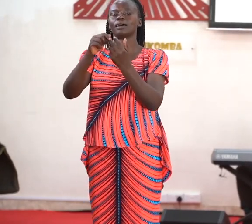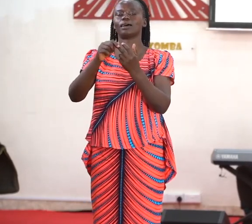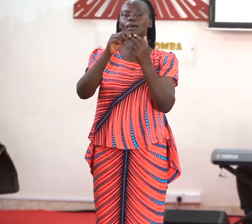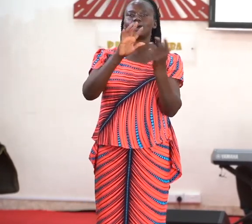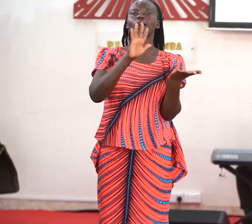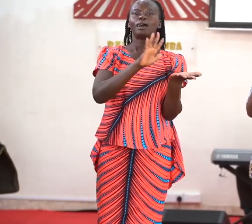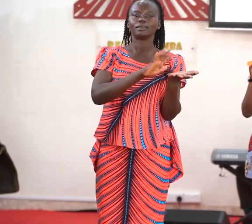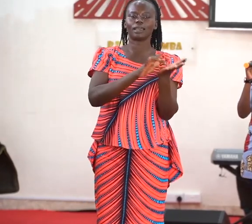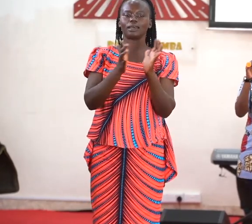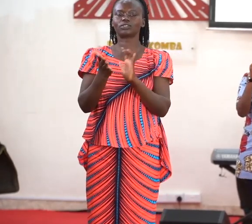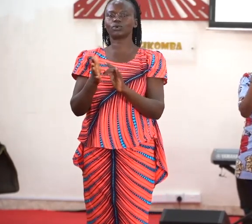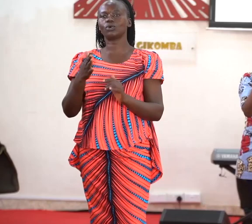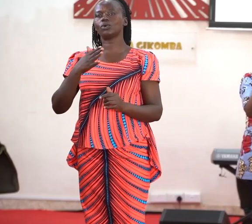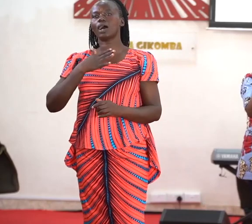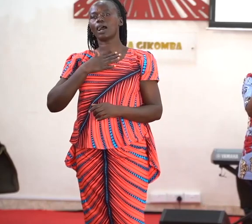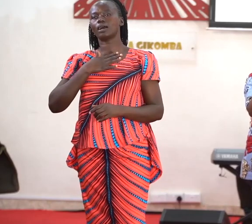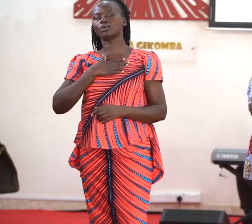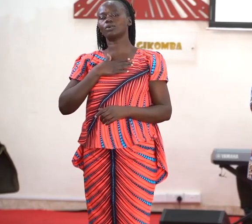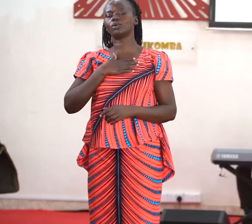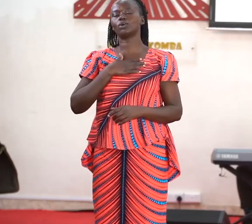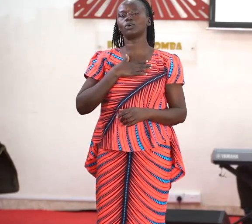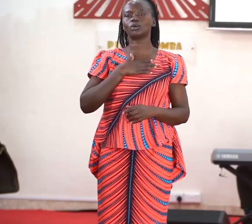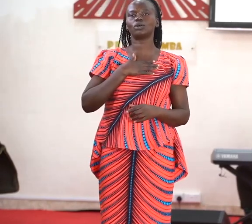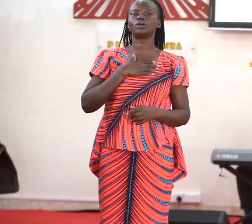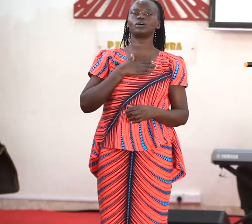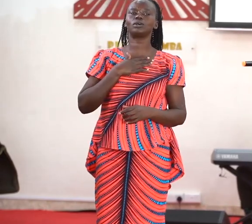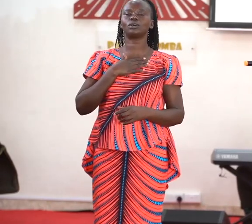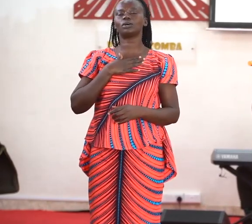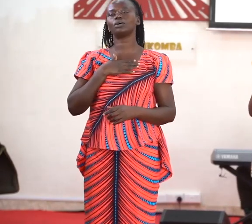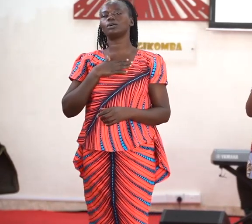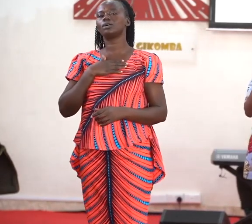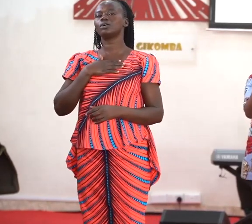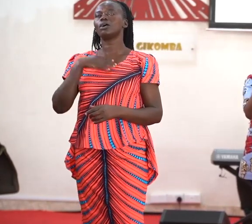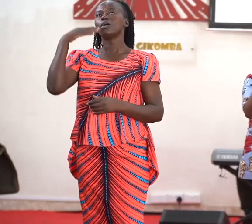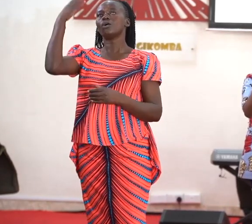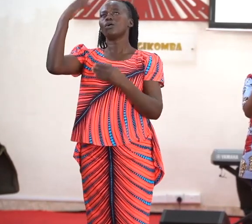manna, Yesu wangu,